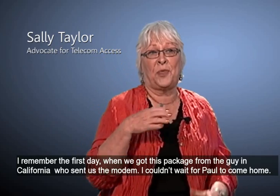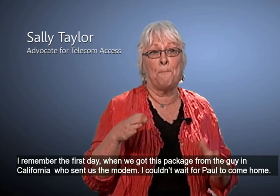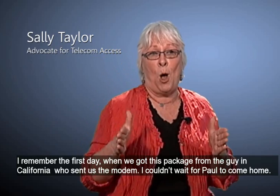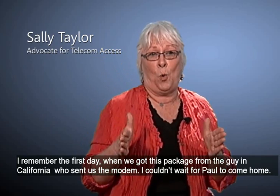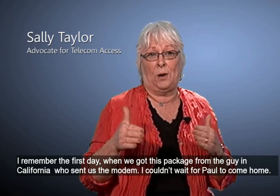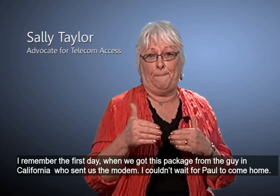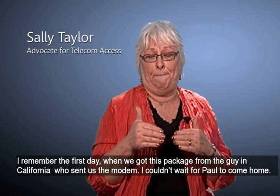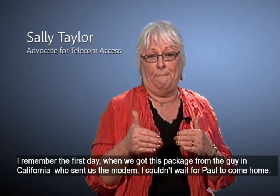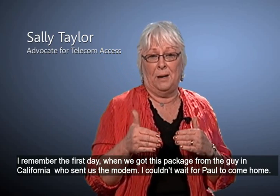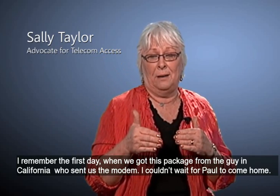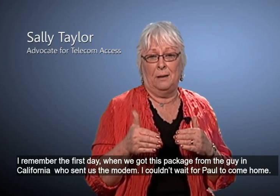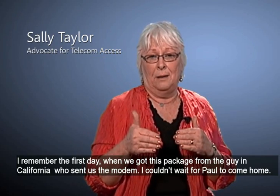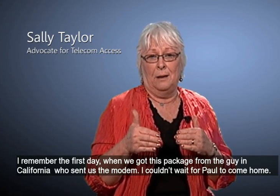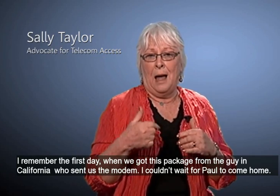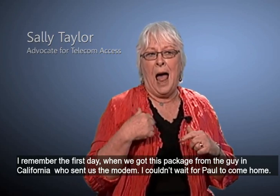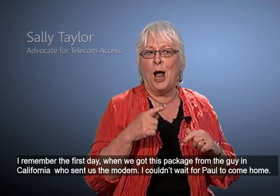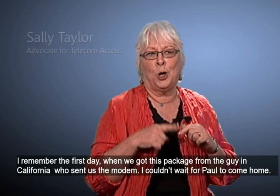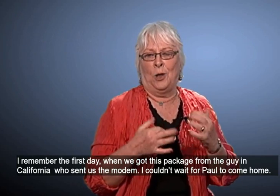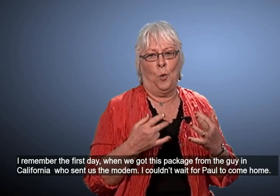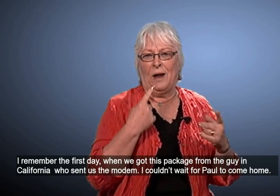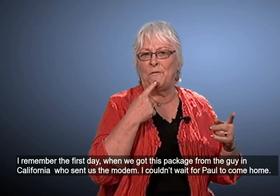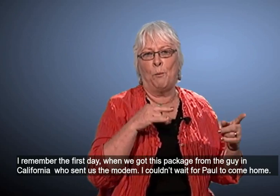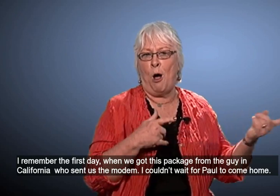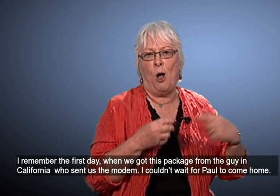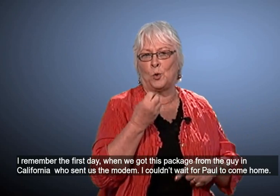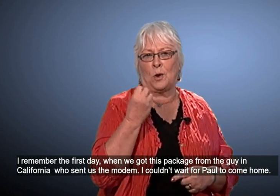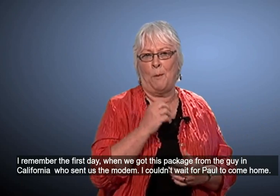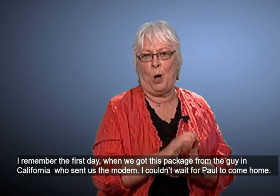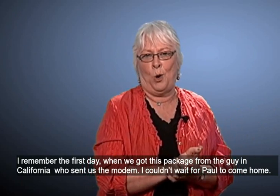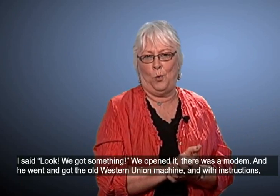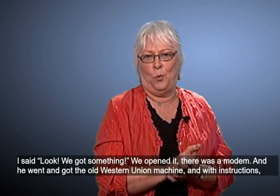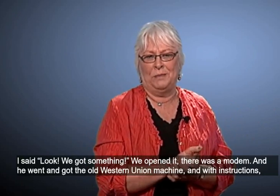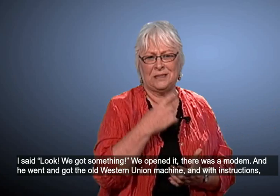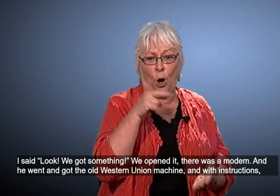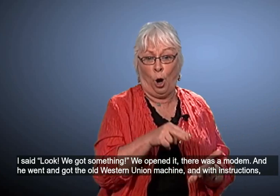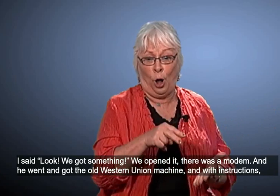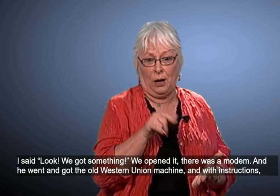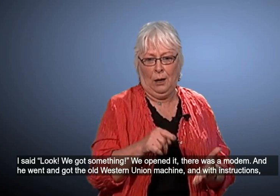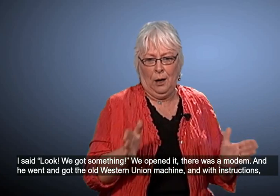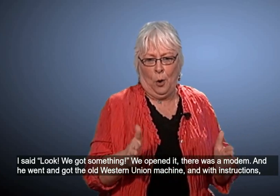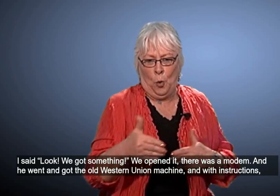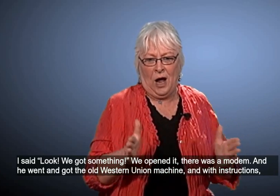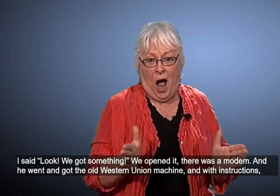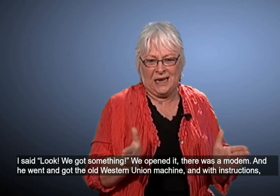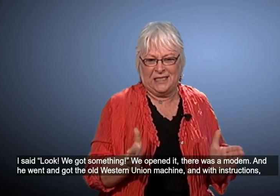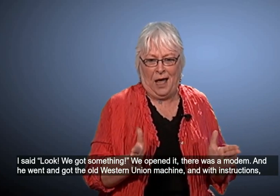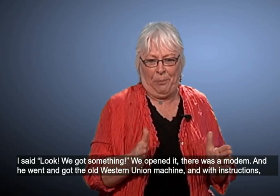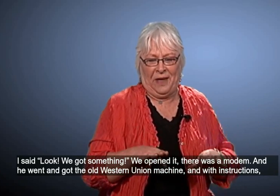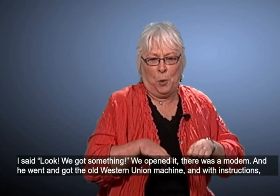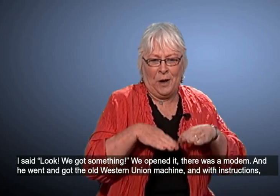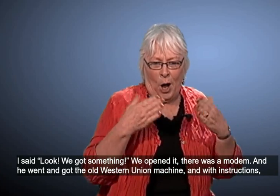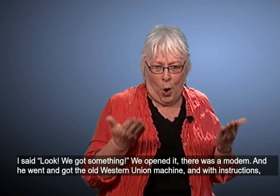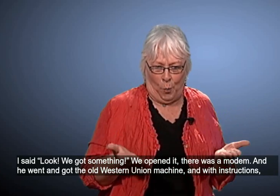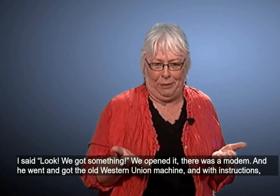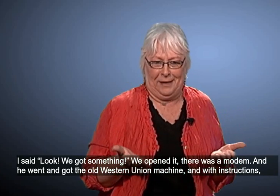modem. I couldn't wait for Paul to come home. I said, "Look, we got something."